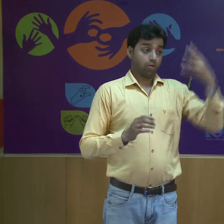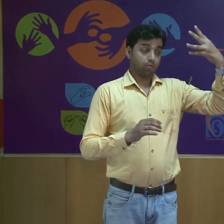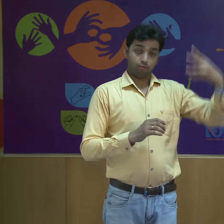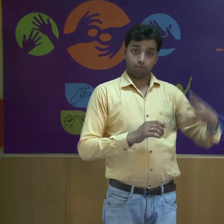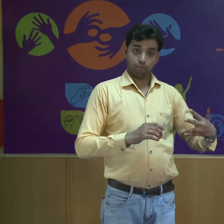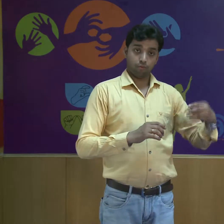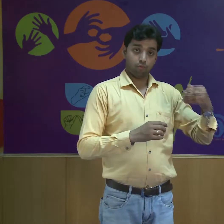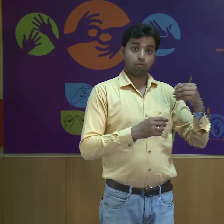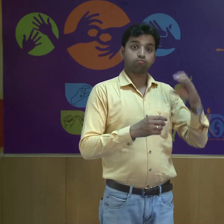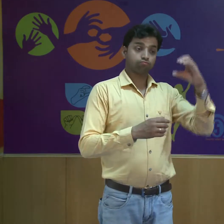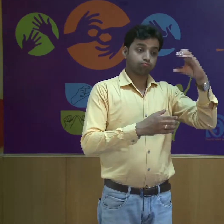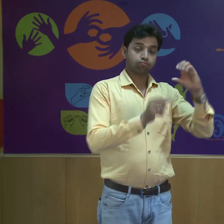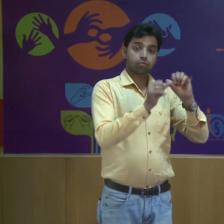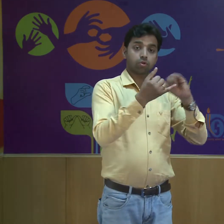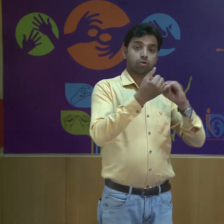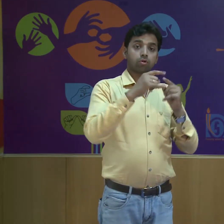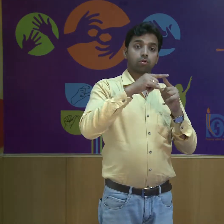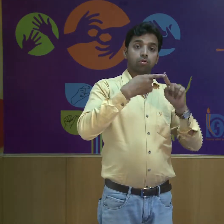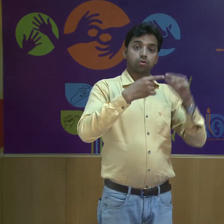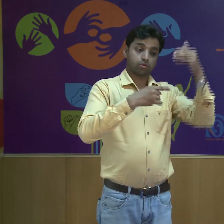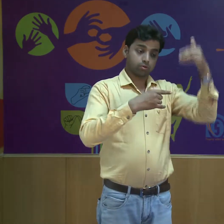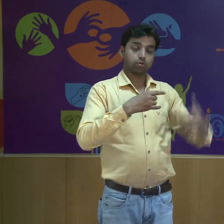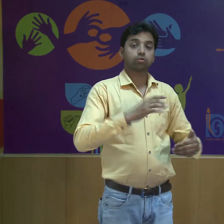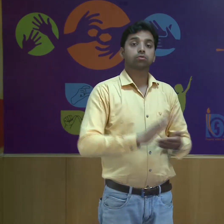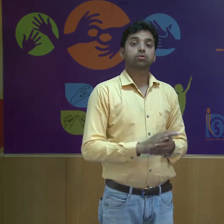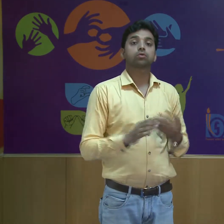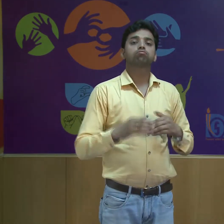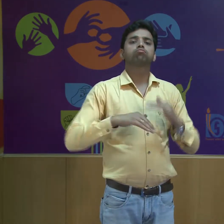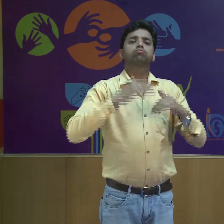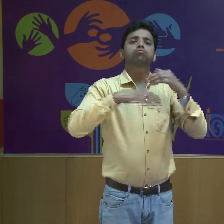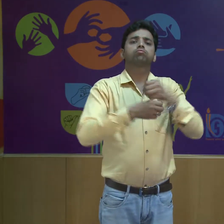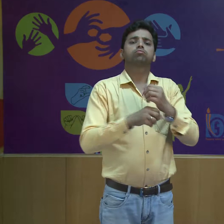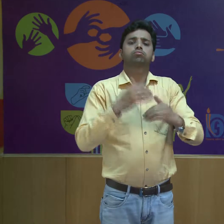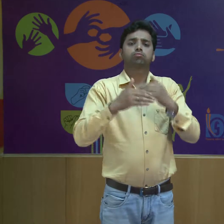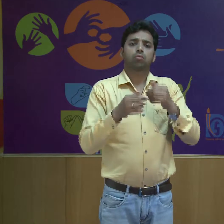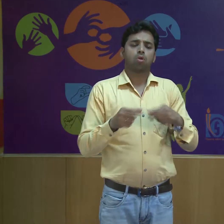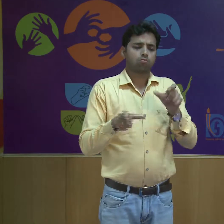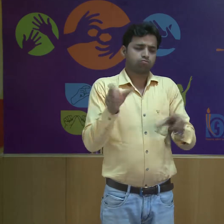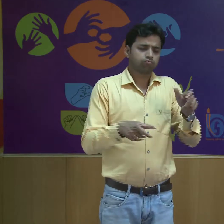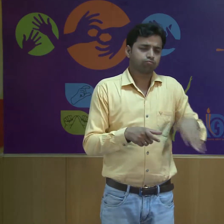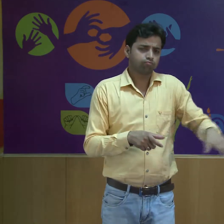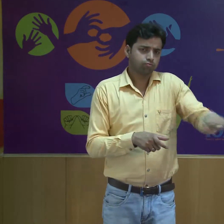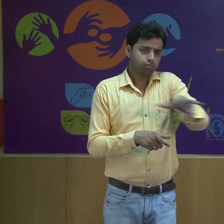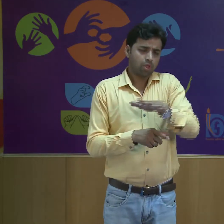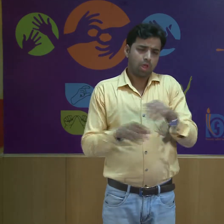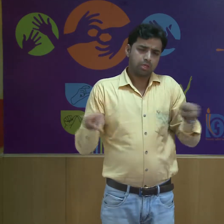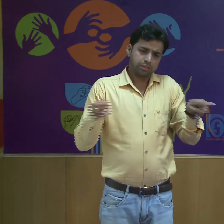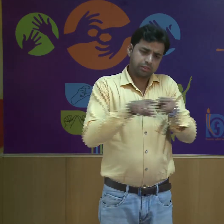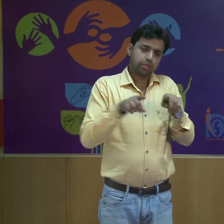These 4 categories developed as the result of wars between the people of the same